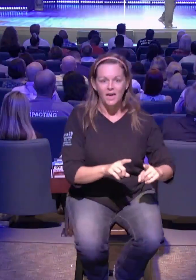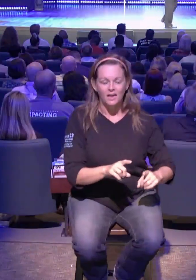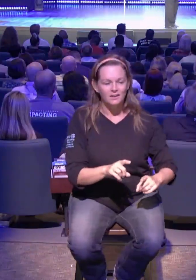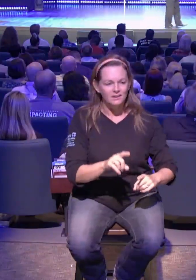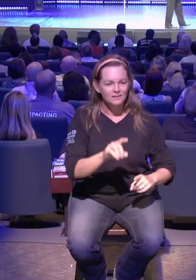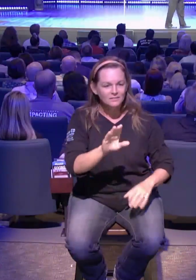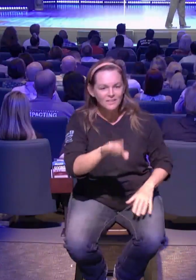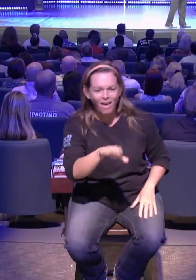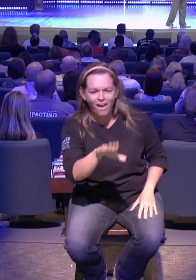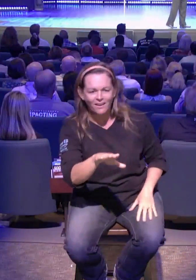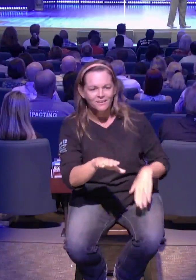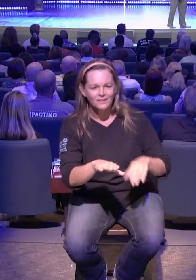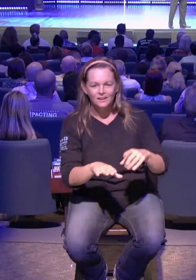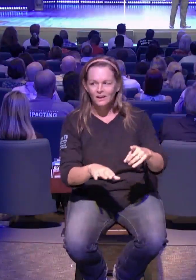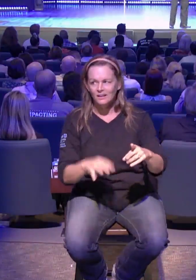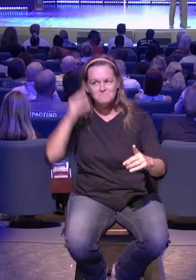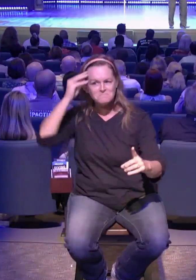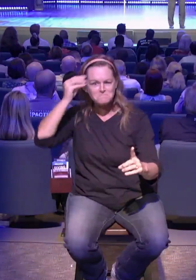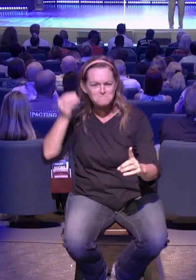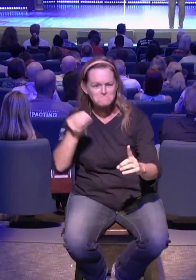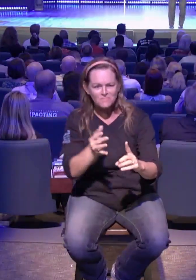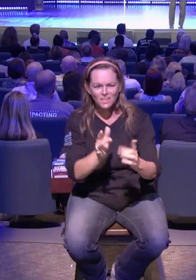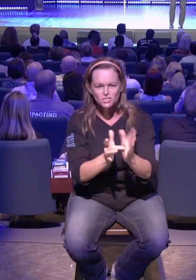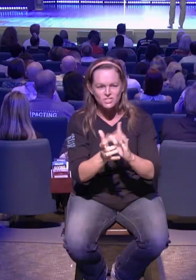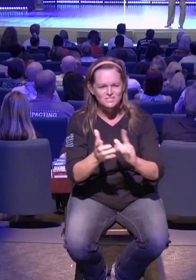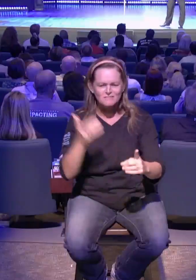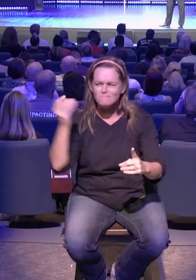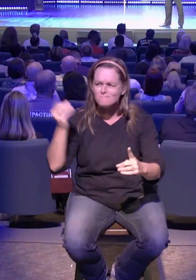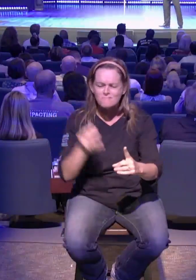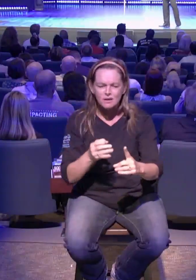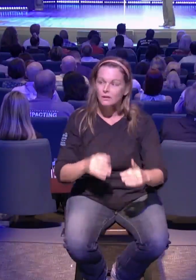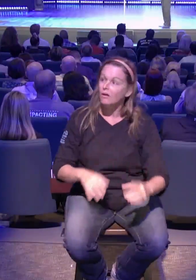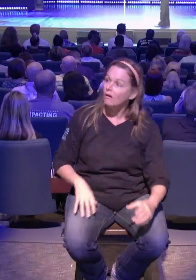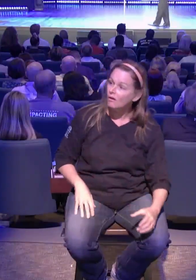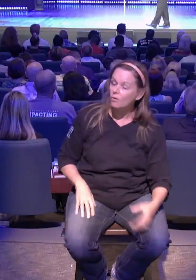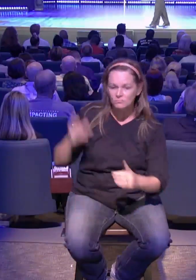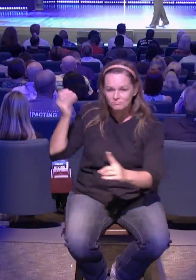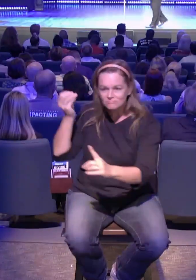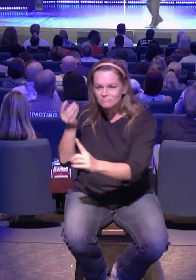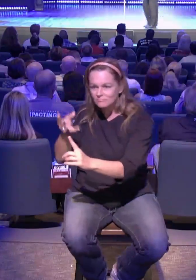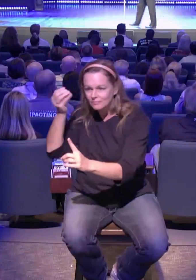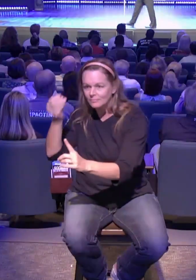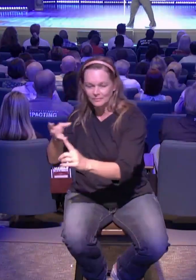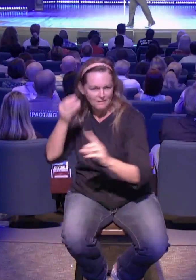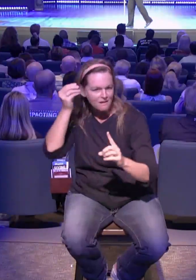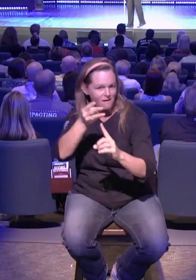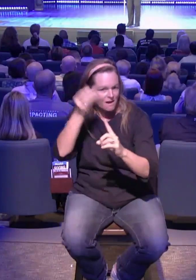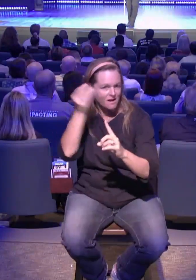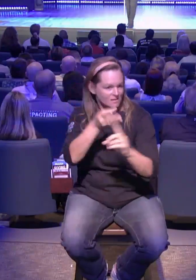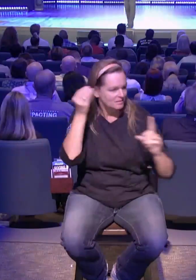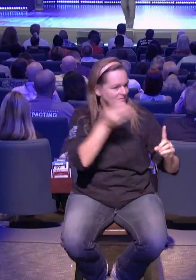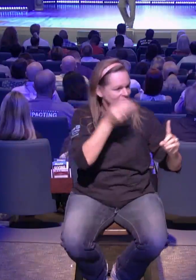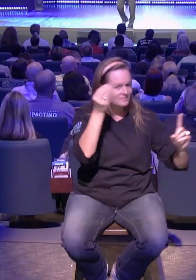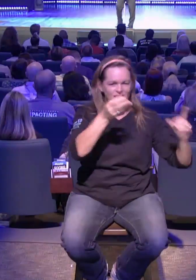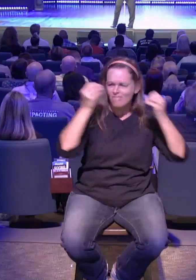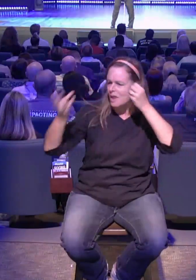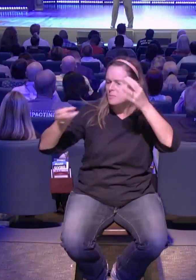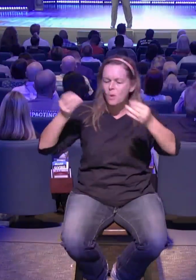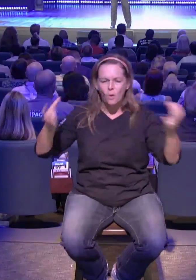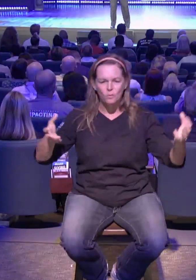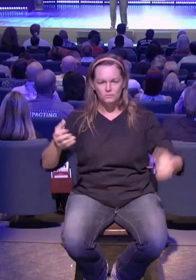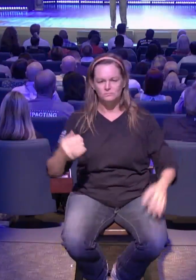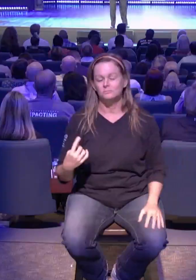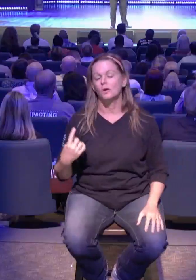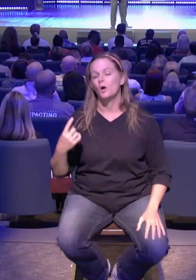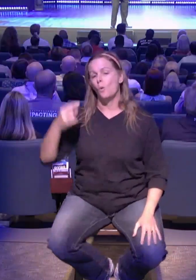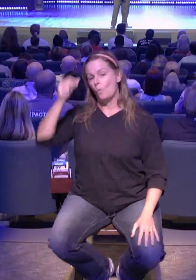Can they tell? We have a businessman in our church by the name of Lester. He's been a very good friend of mine for over 20 years, and I've traveled